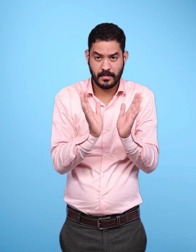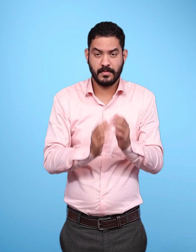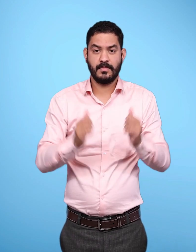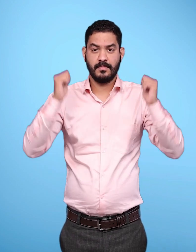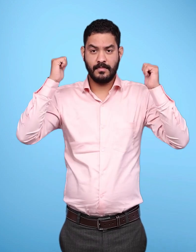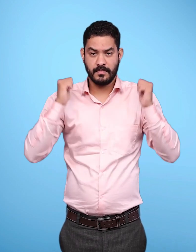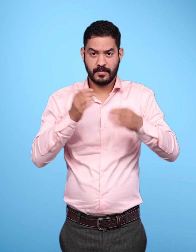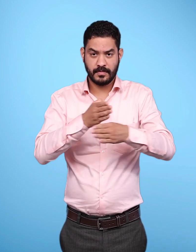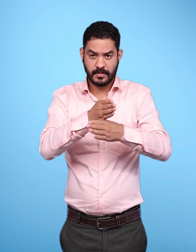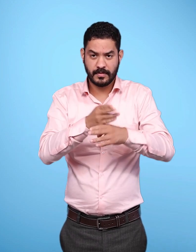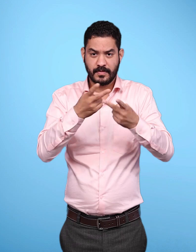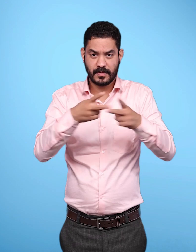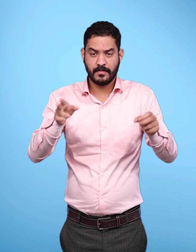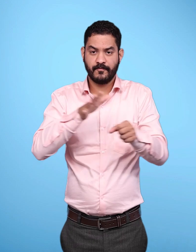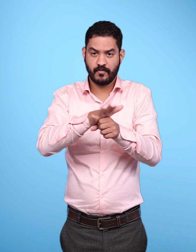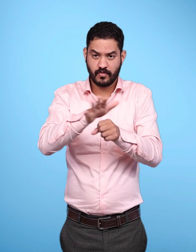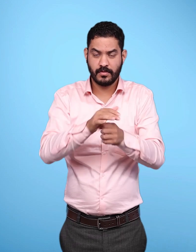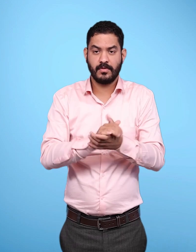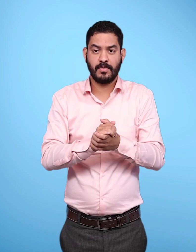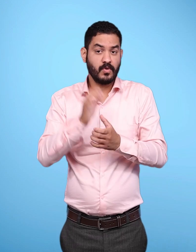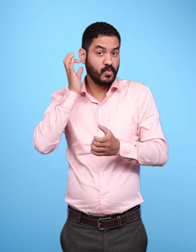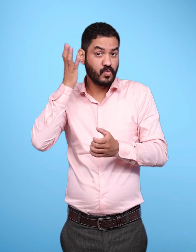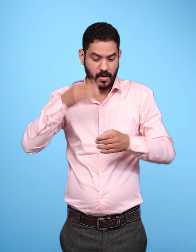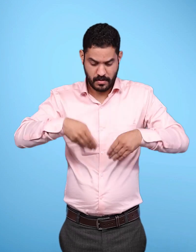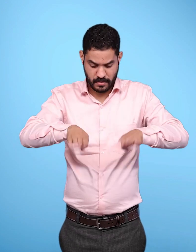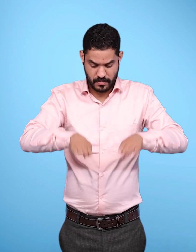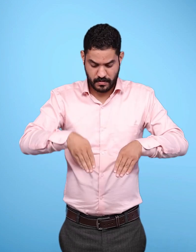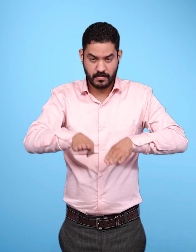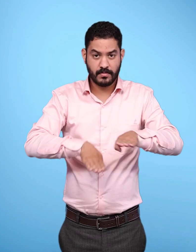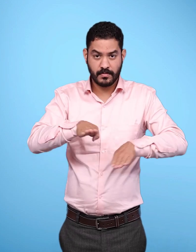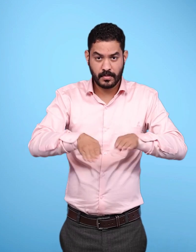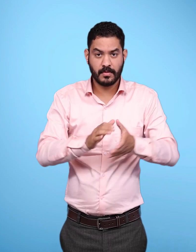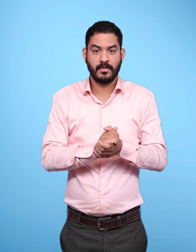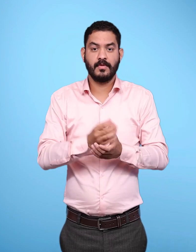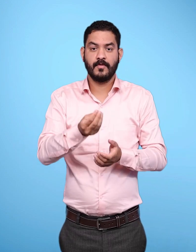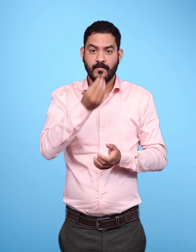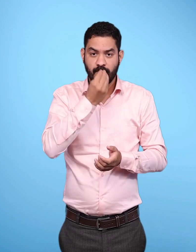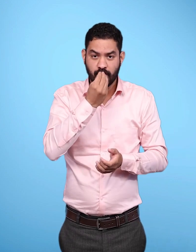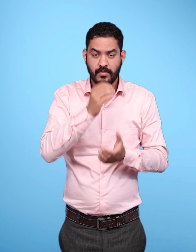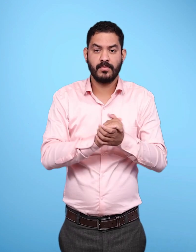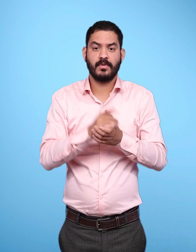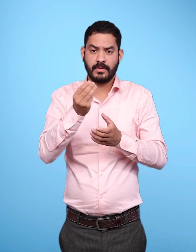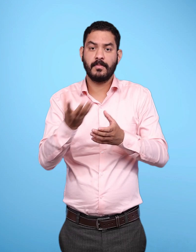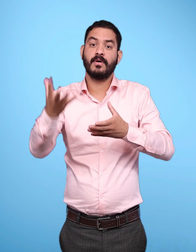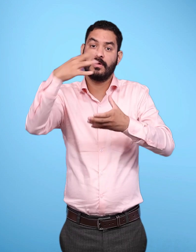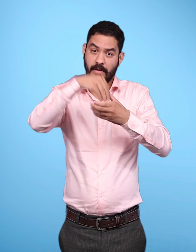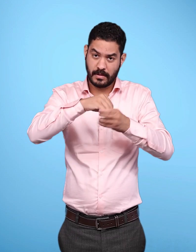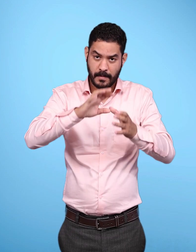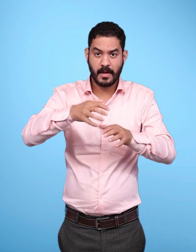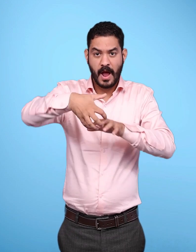pans, furniture, golden footstools, food, including